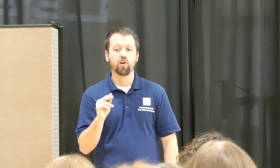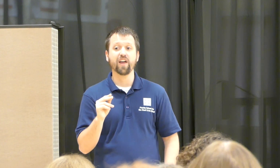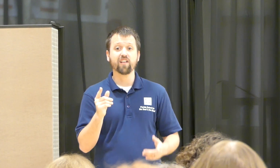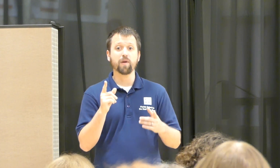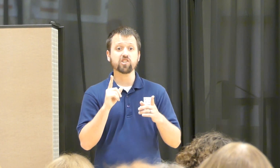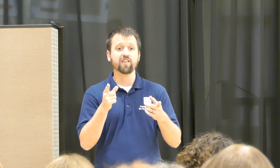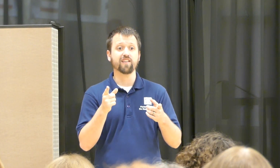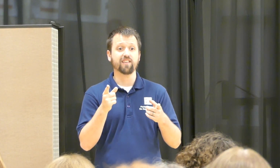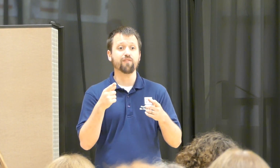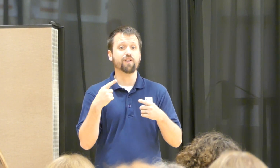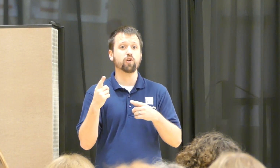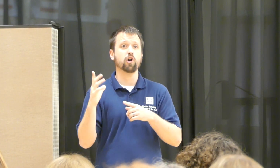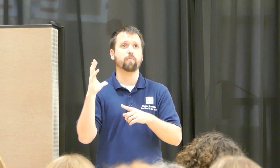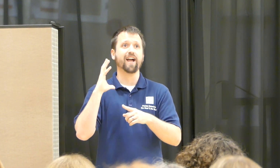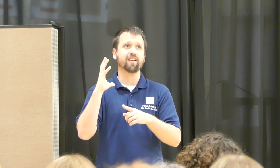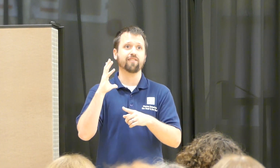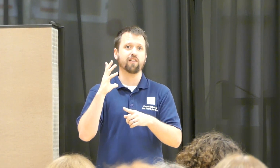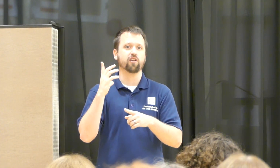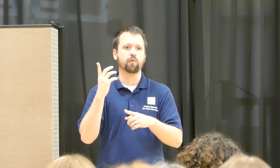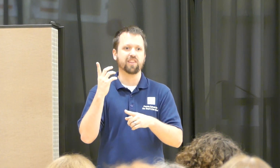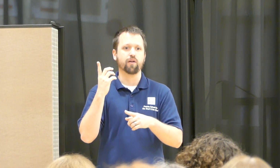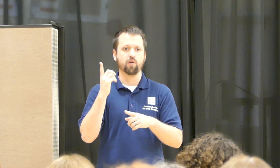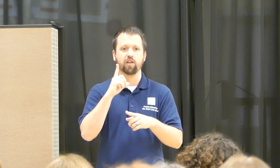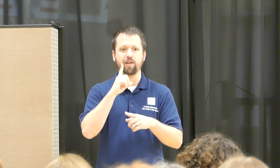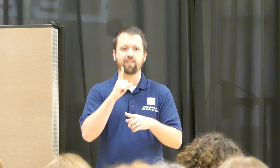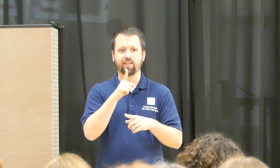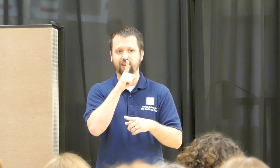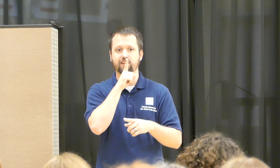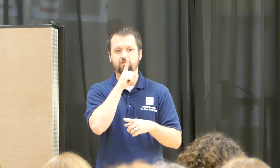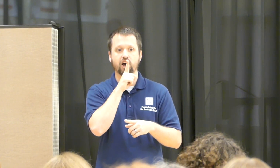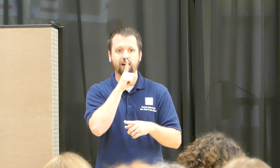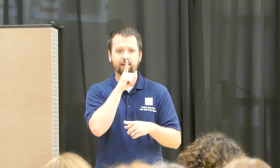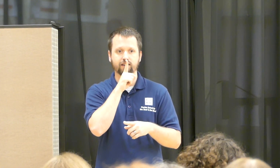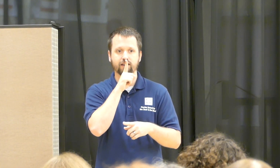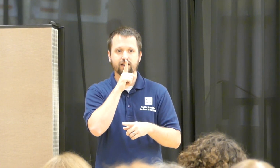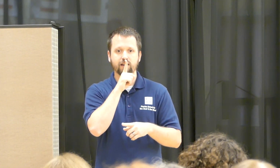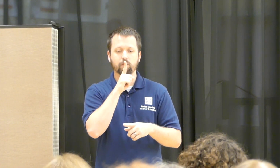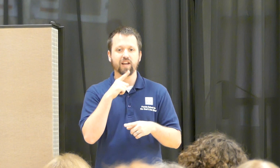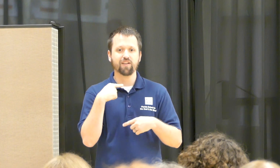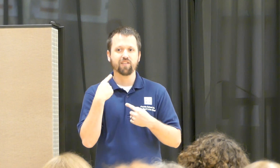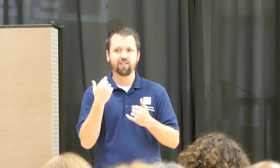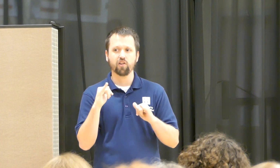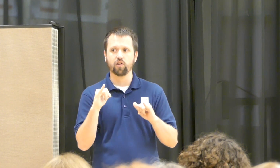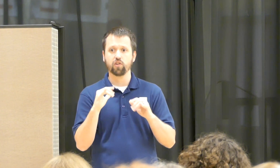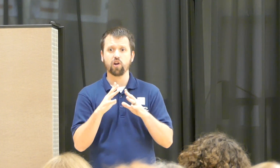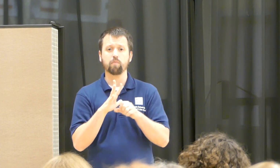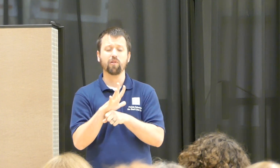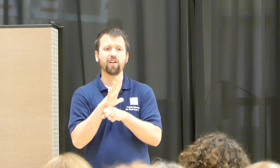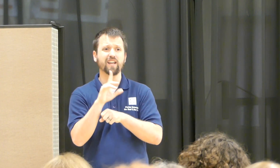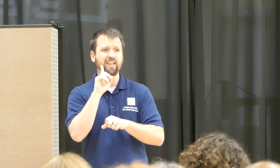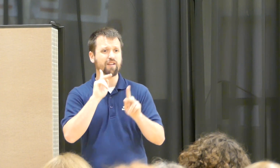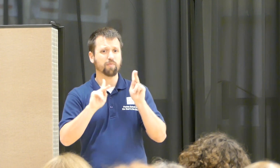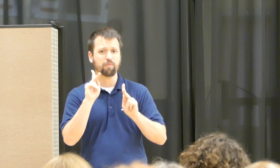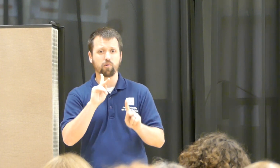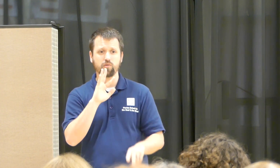And especially since even if you go back, because literally what that really means is that they didn't talk. But even still though, there are plenty of deaf people who